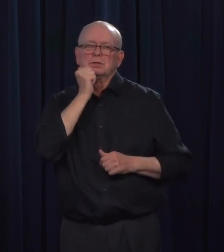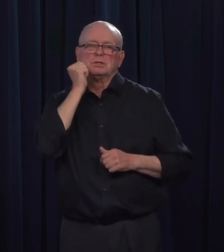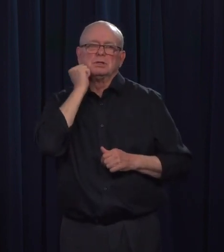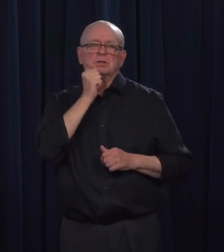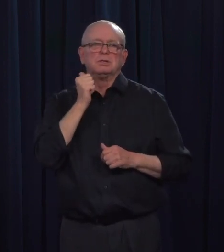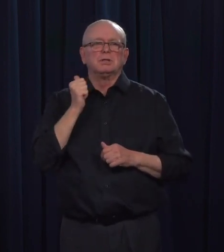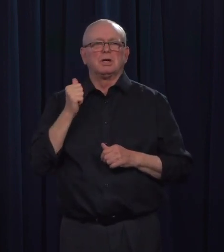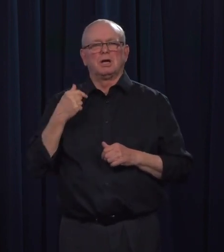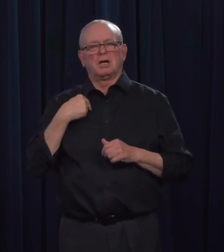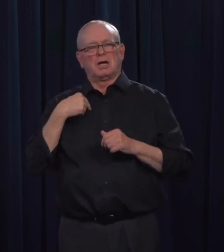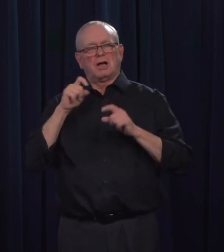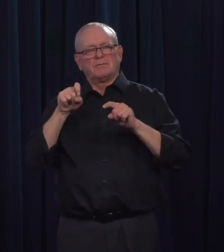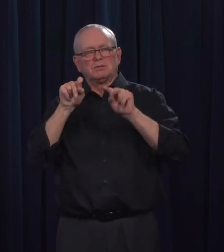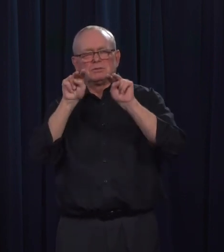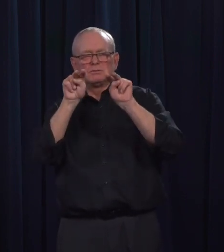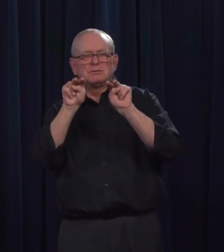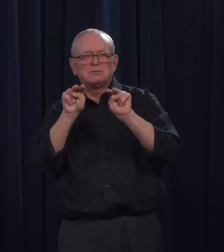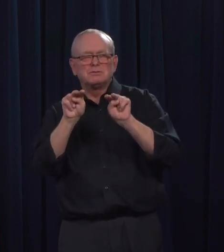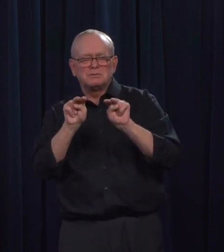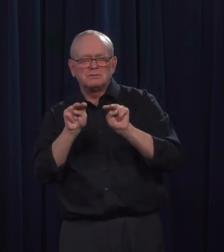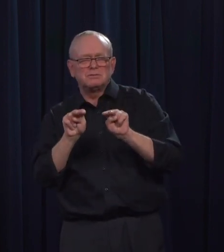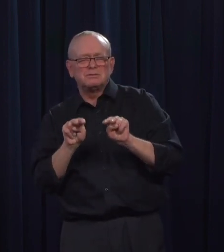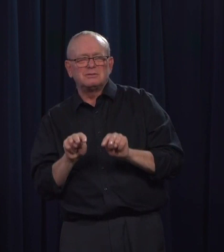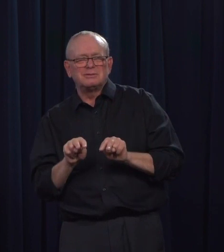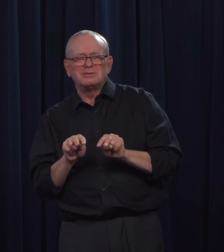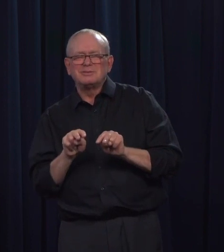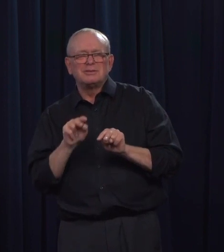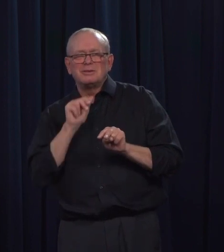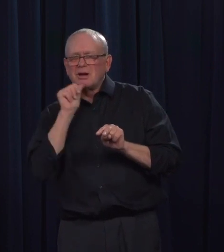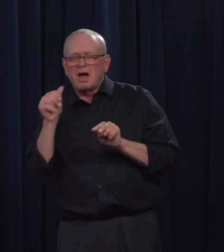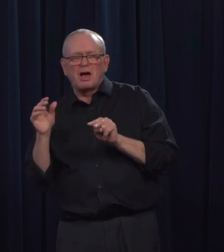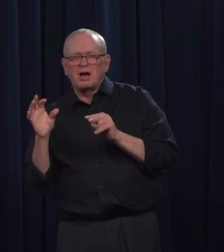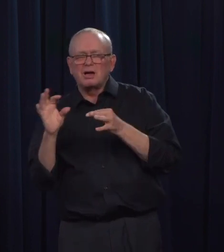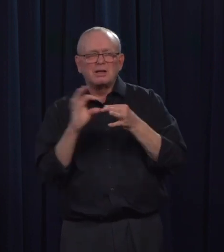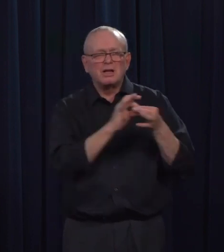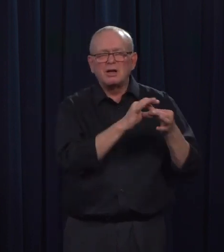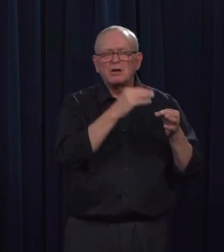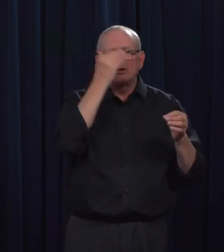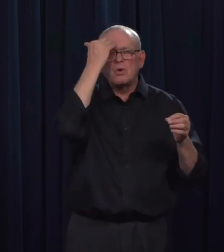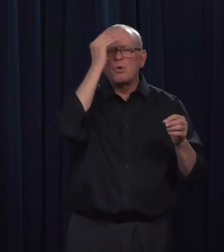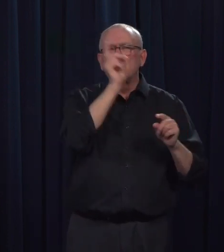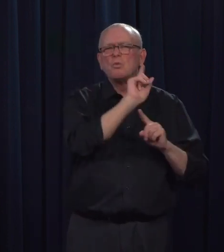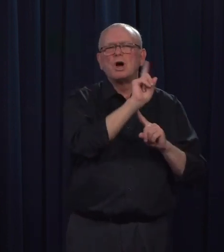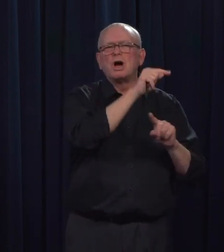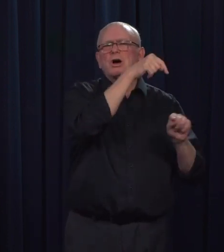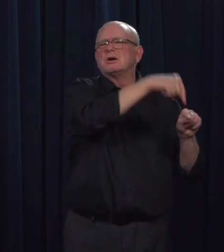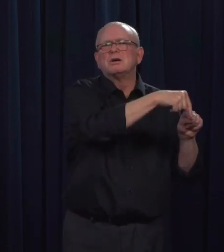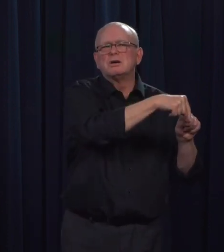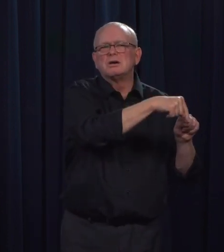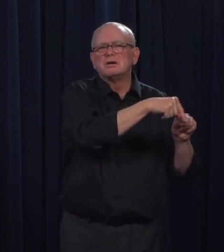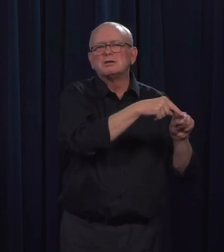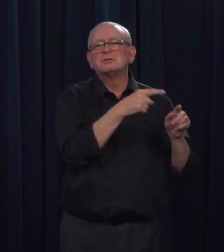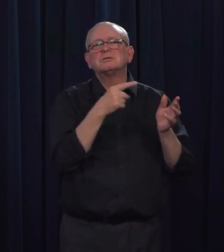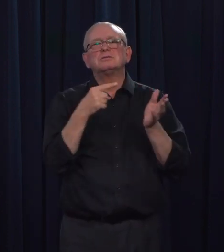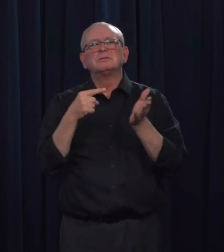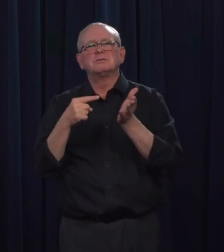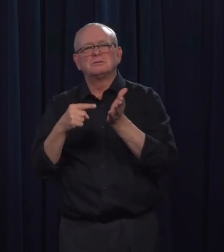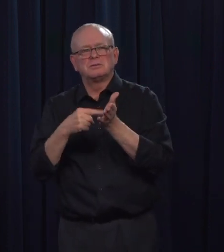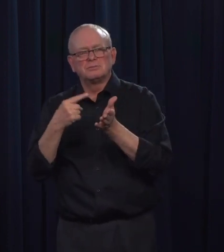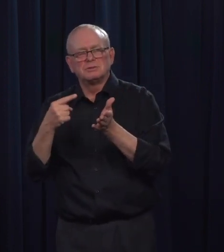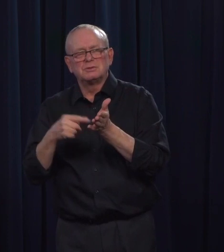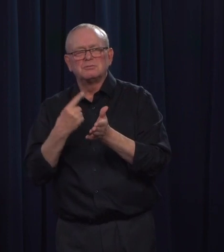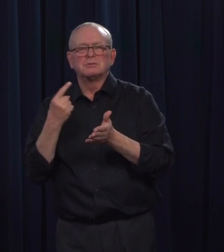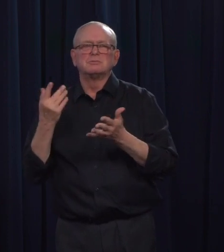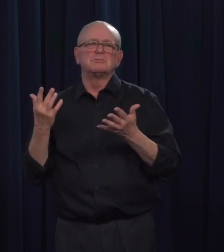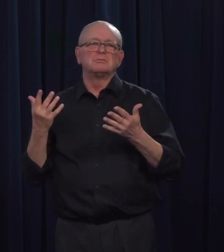markers to see which ones aren't linked to a known source. And sometimes when they first come in, they show up in that category. And